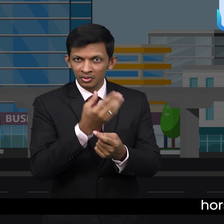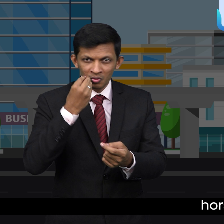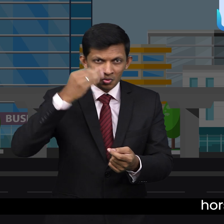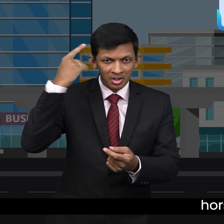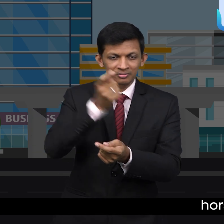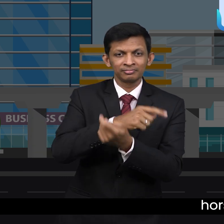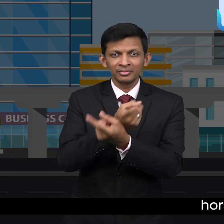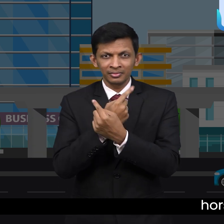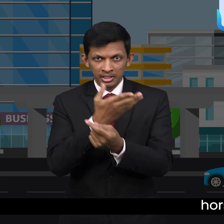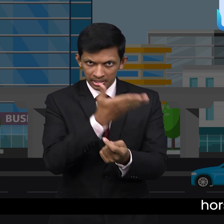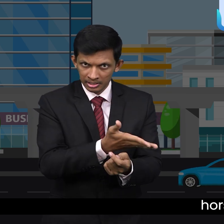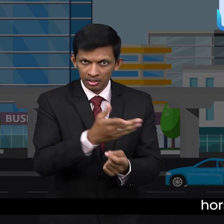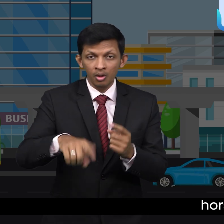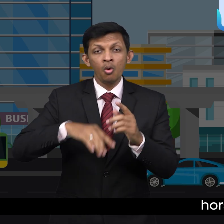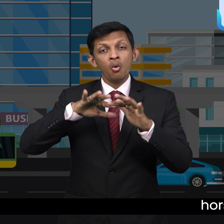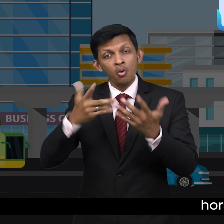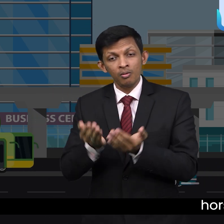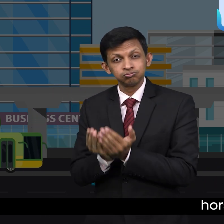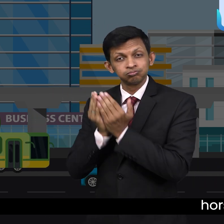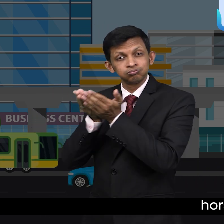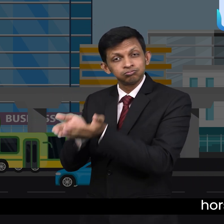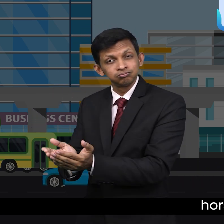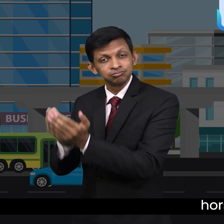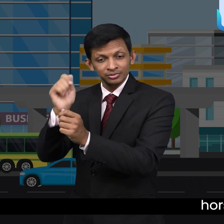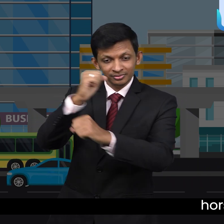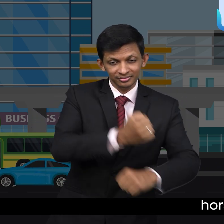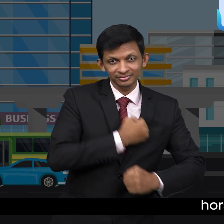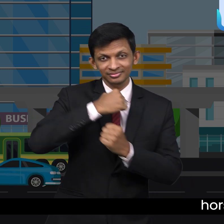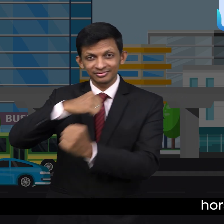horse carts or boats.